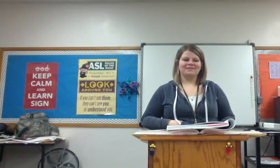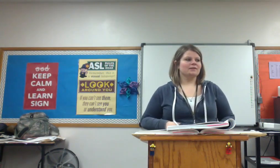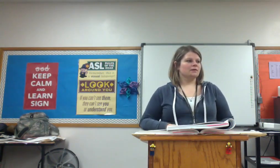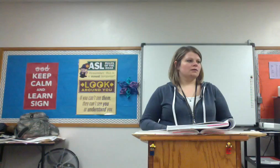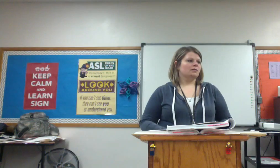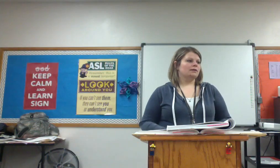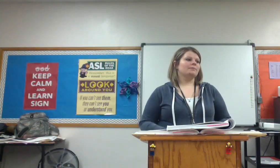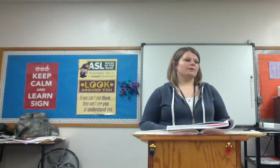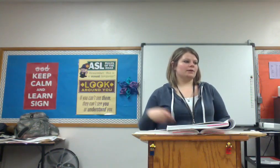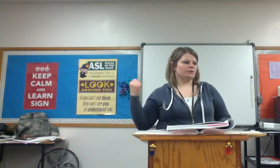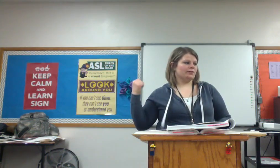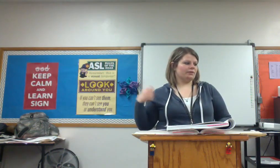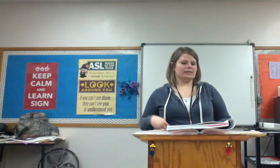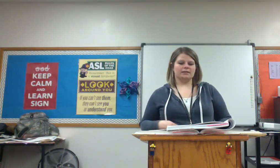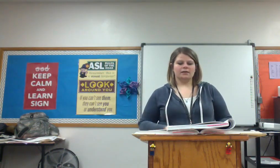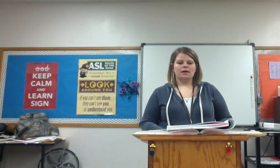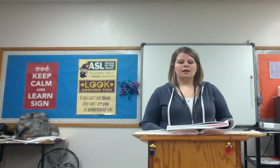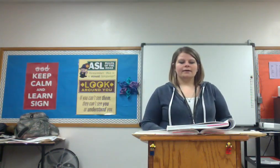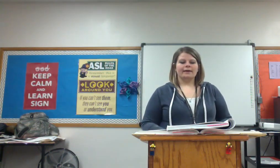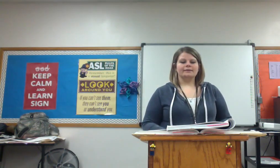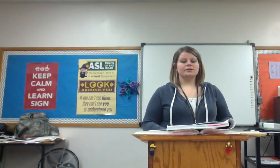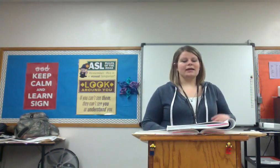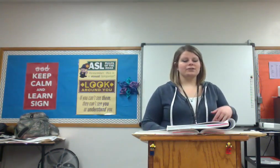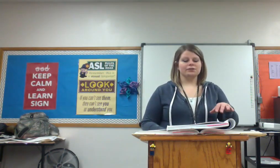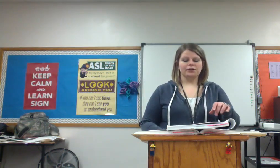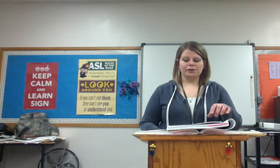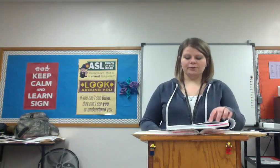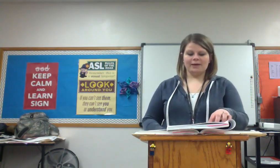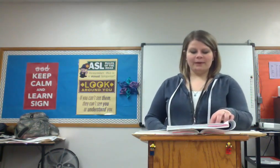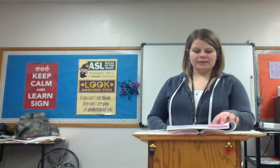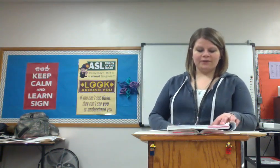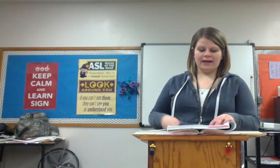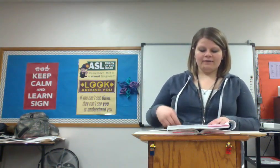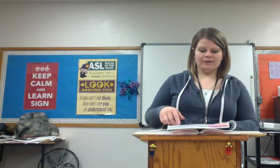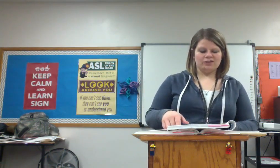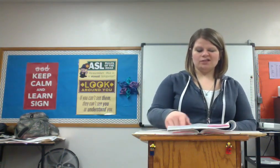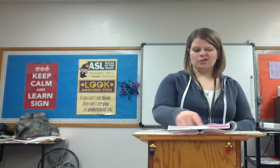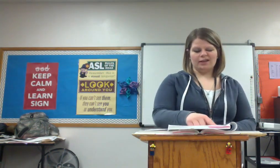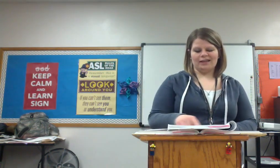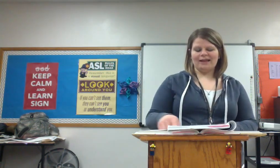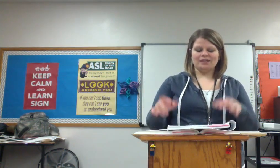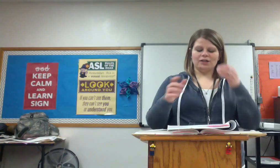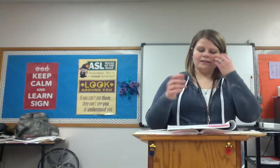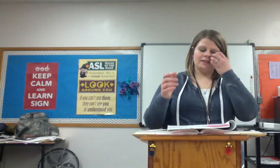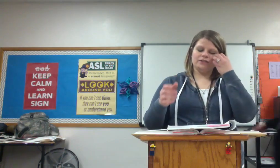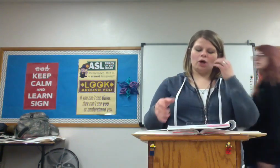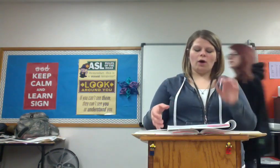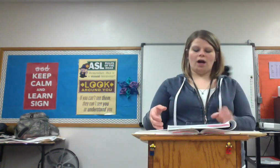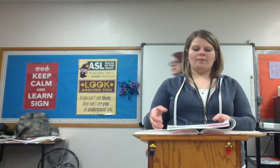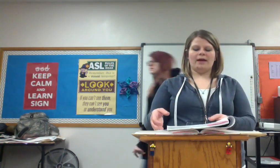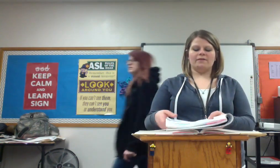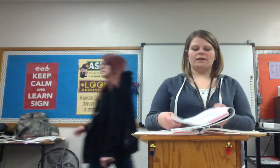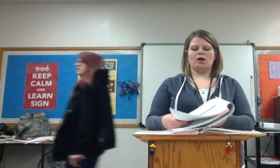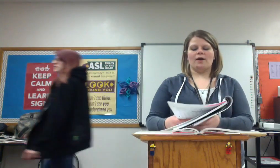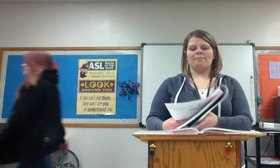lot. Yep, be quick, just right outside there. Okay, so yeah, just look through that page 5 and just look at that. There's no harm ever in going